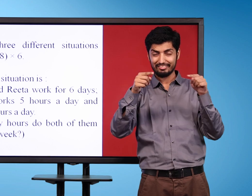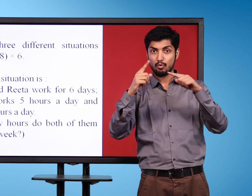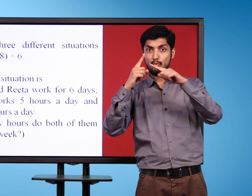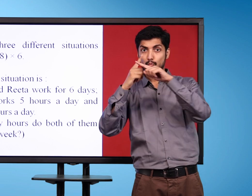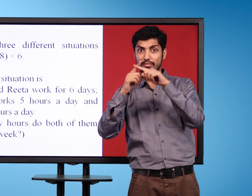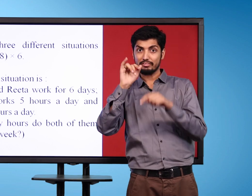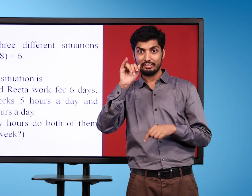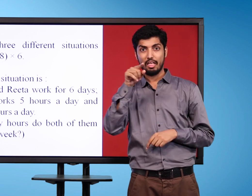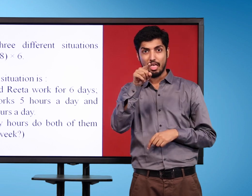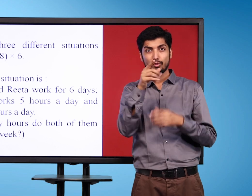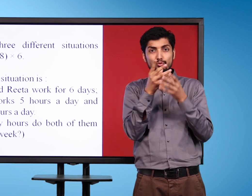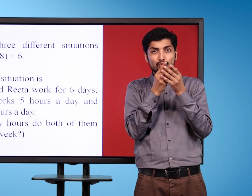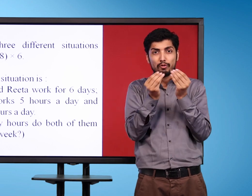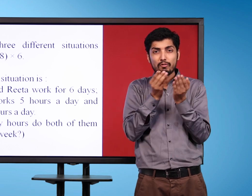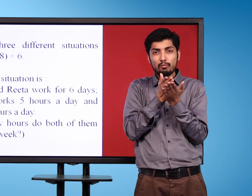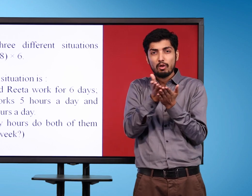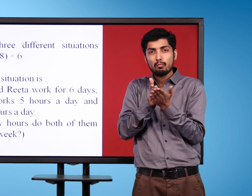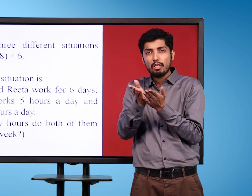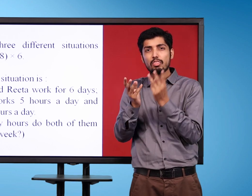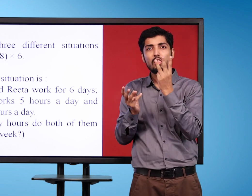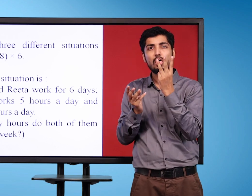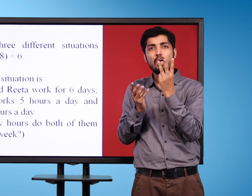brackets multiplied by 6.